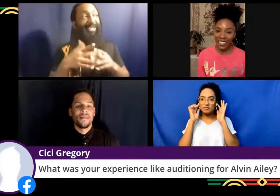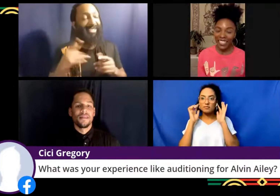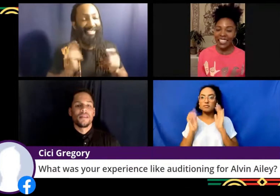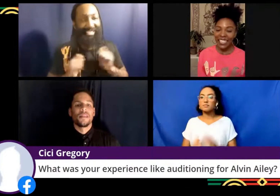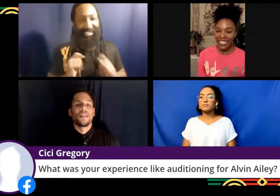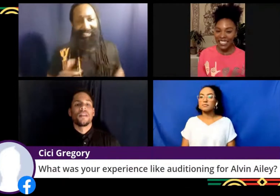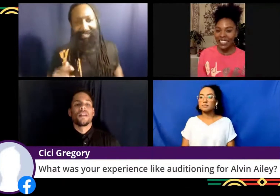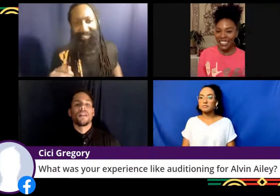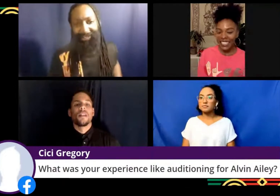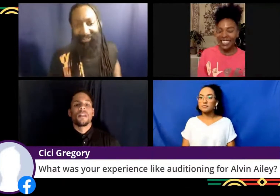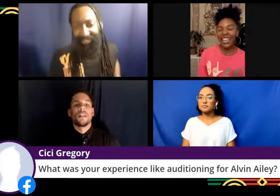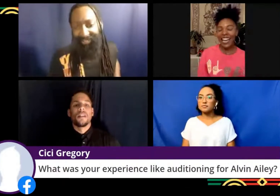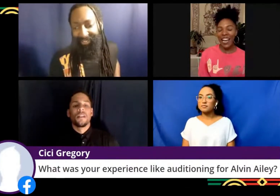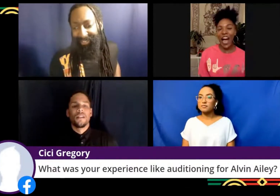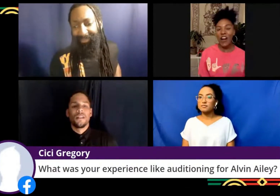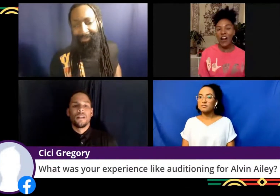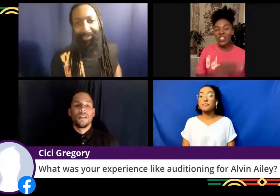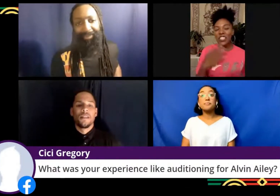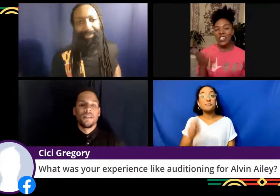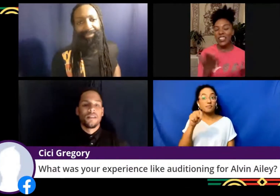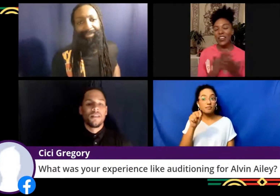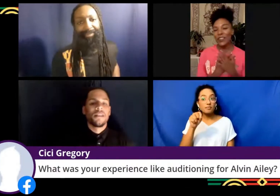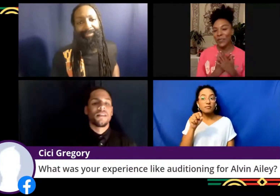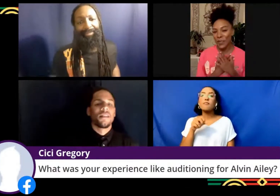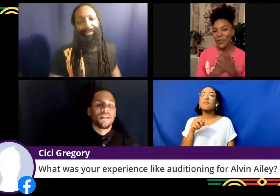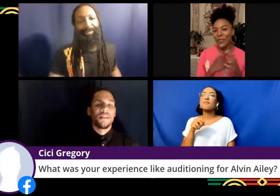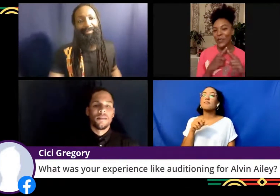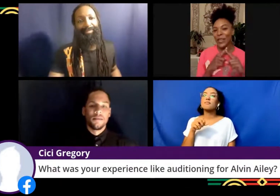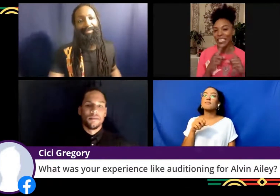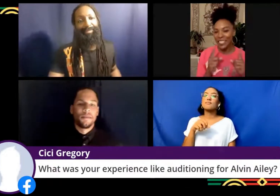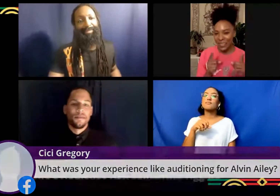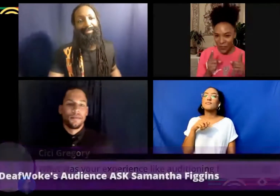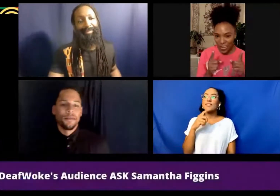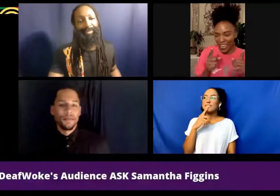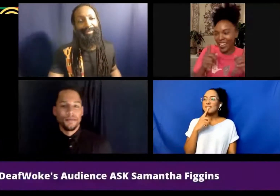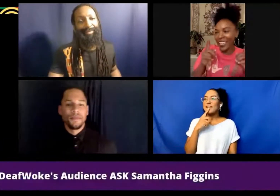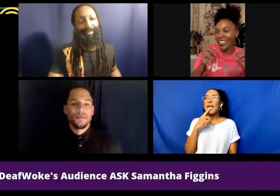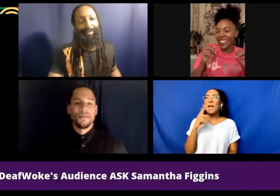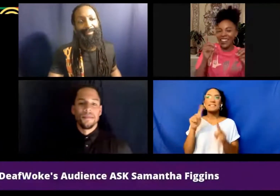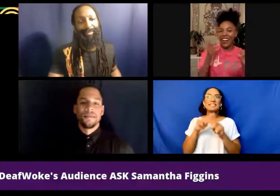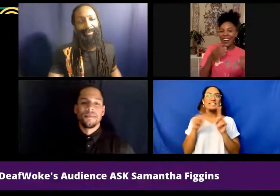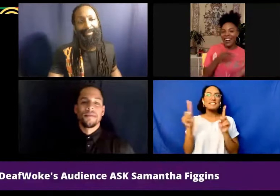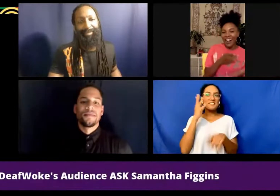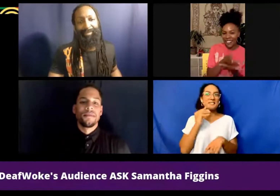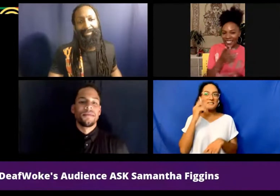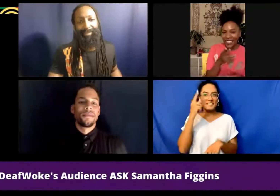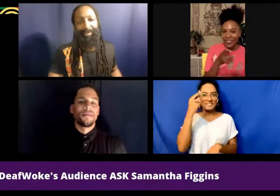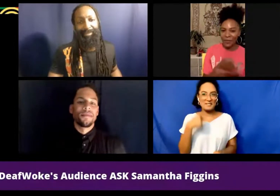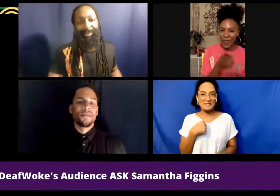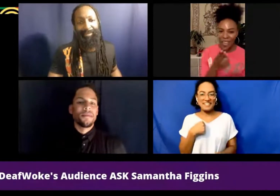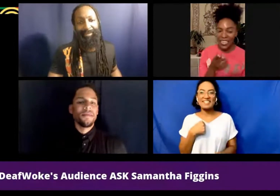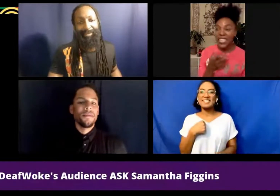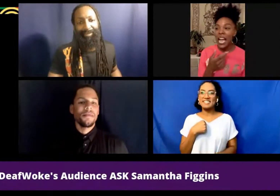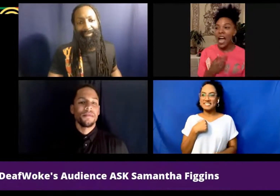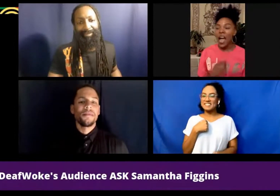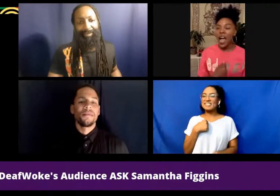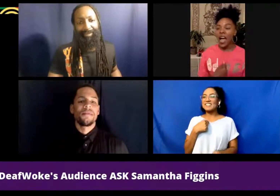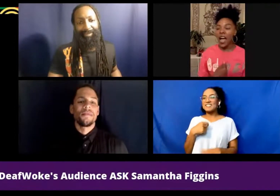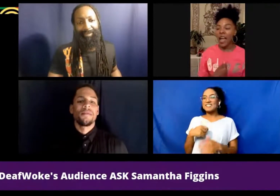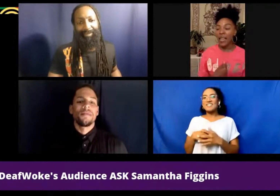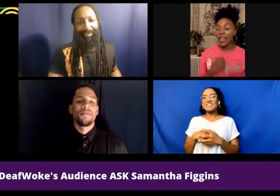Company, American Theater? Yeah, auditioning for me was quite different. Honestly, if I can be